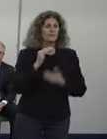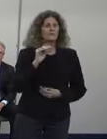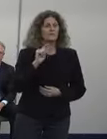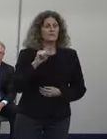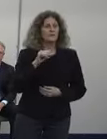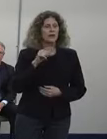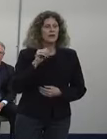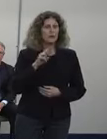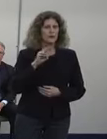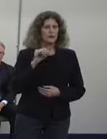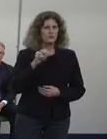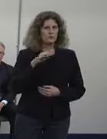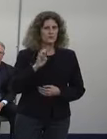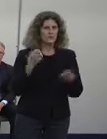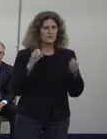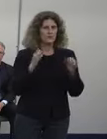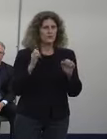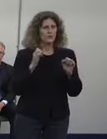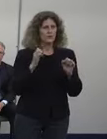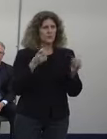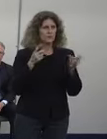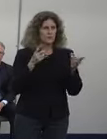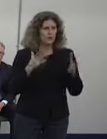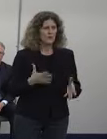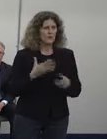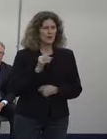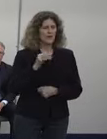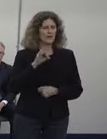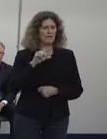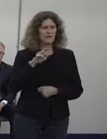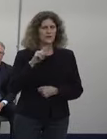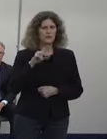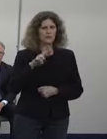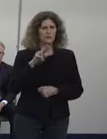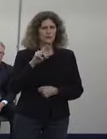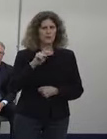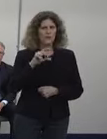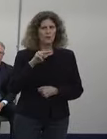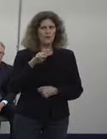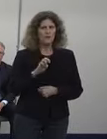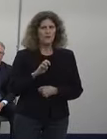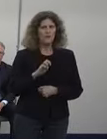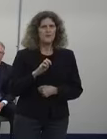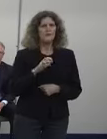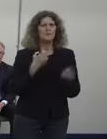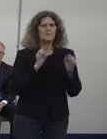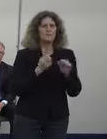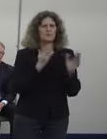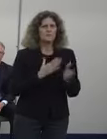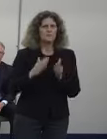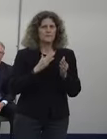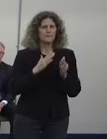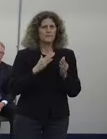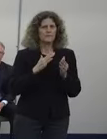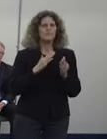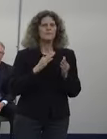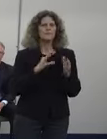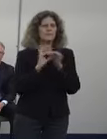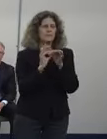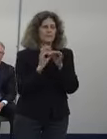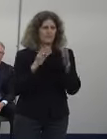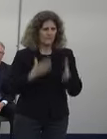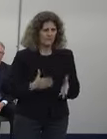Buncombe County Health and Human Services Public Health Preparedness Director. We reached out to our media partners to gather the most frequently